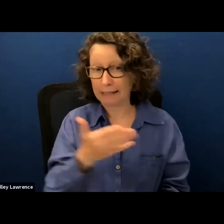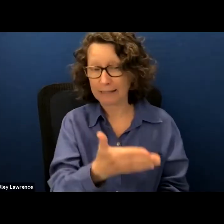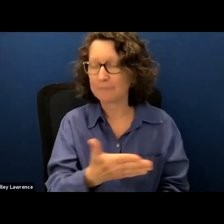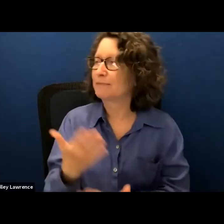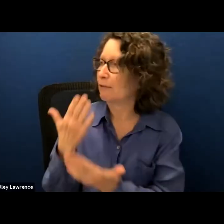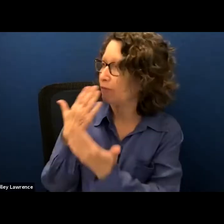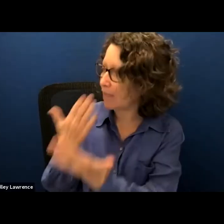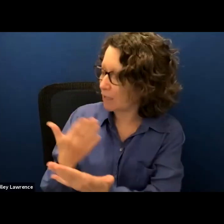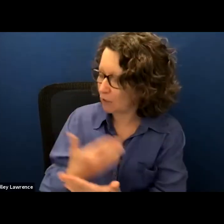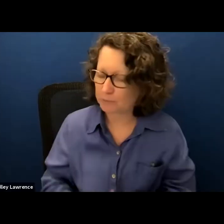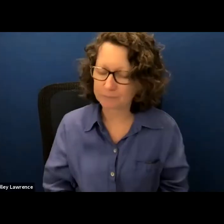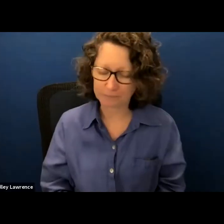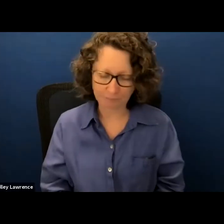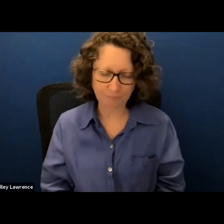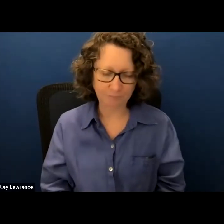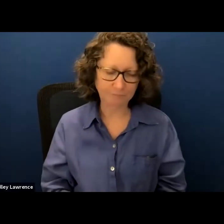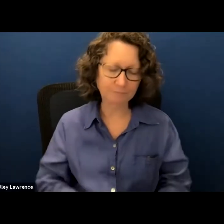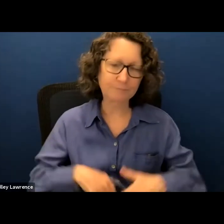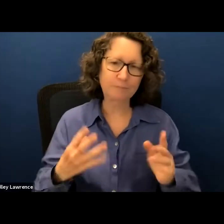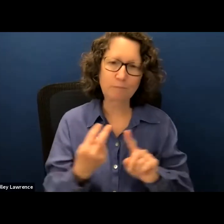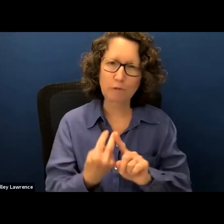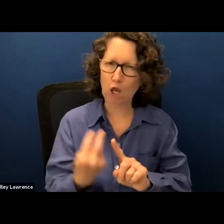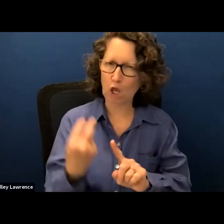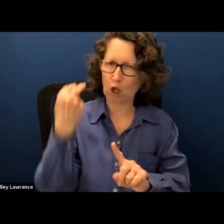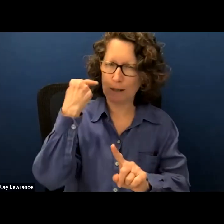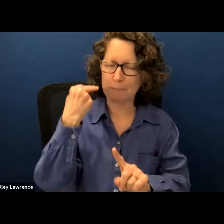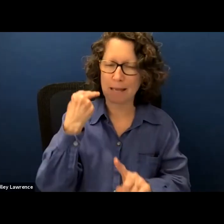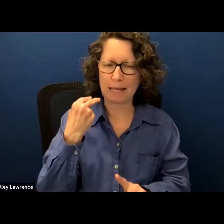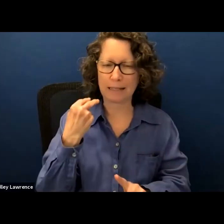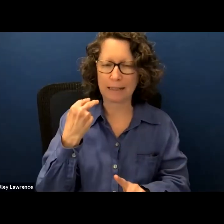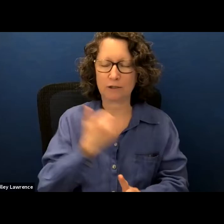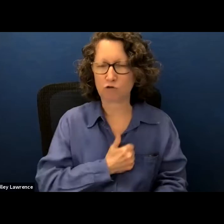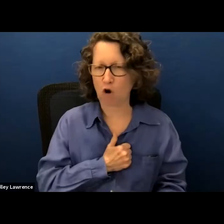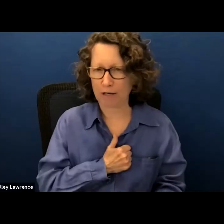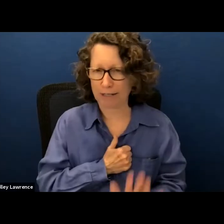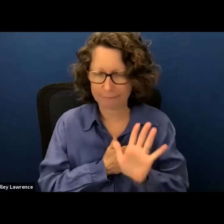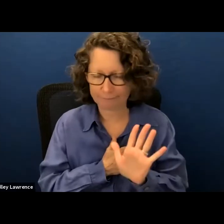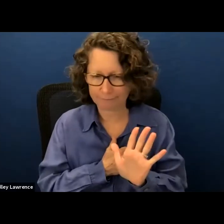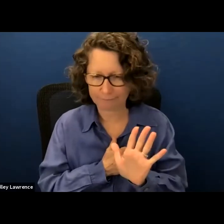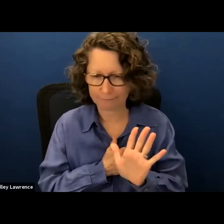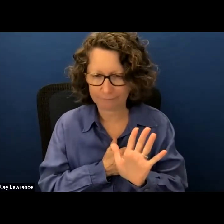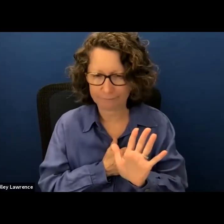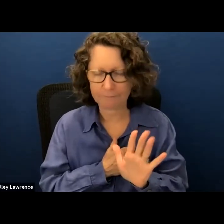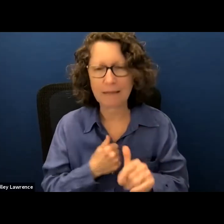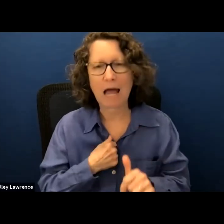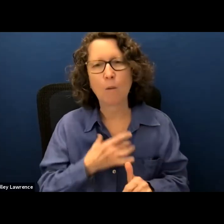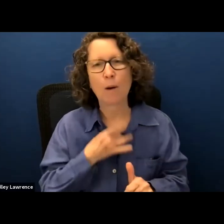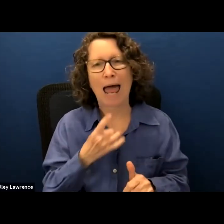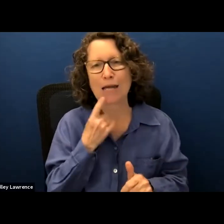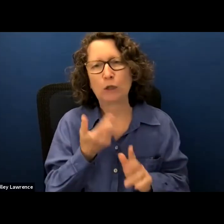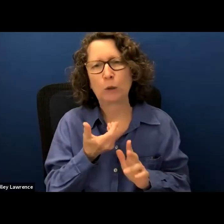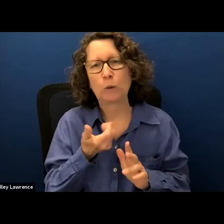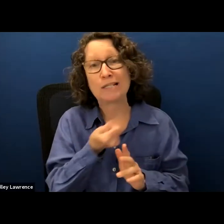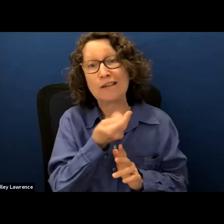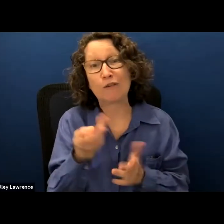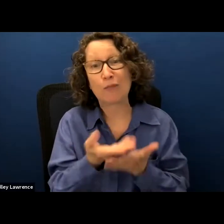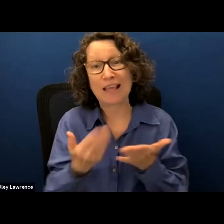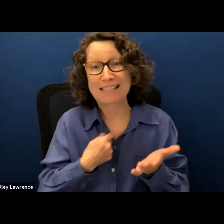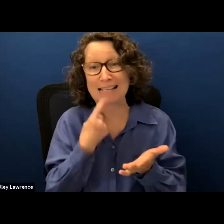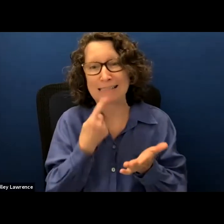you. So looking back, sorry, I would like to retract some of the things I